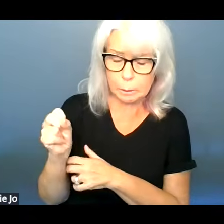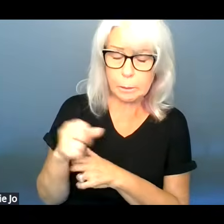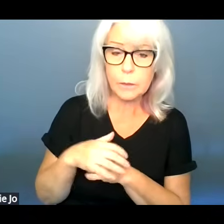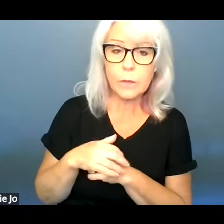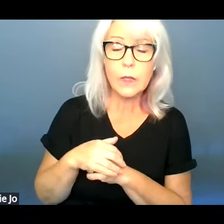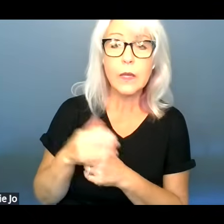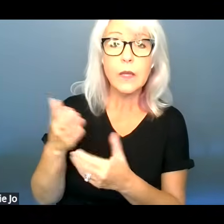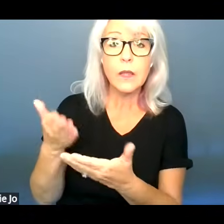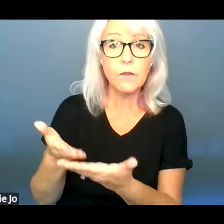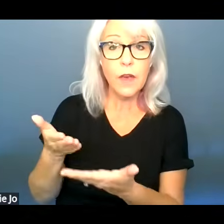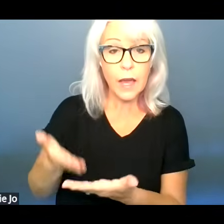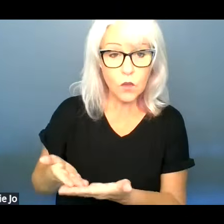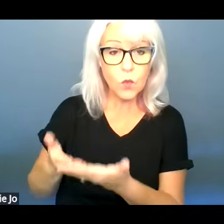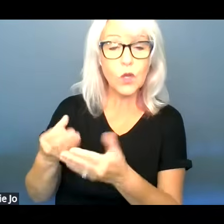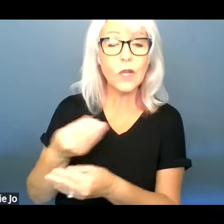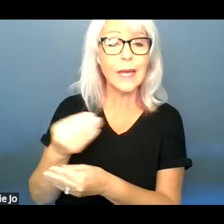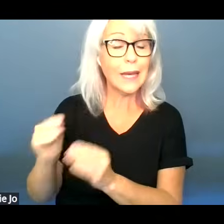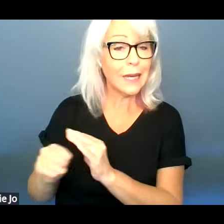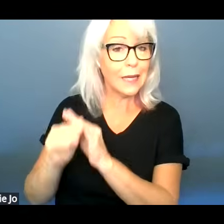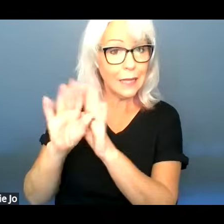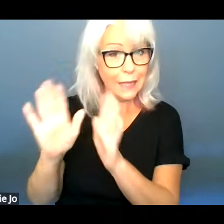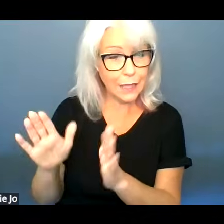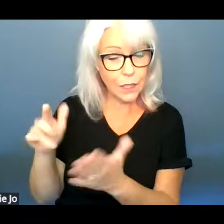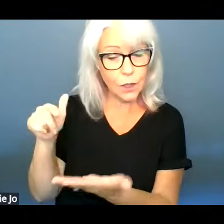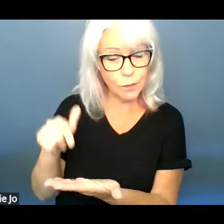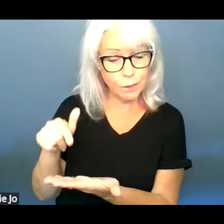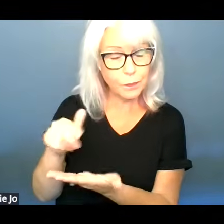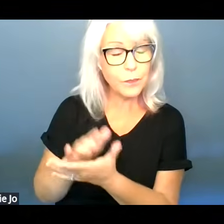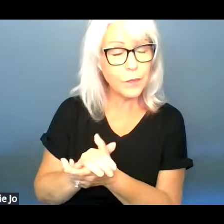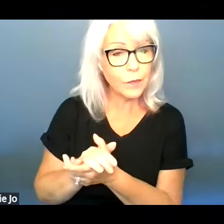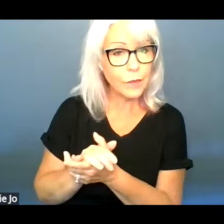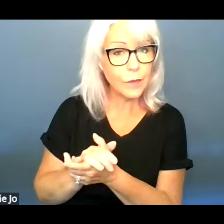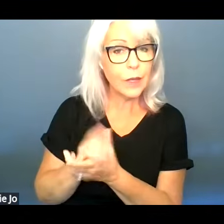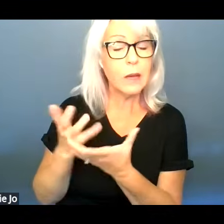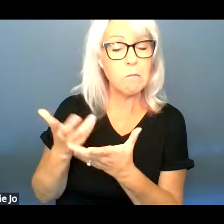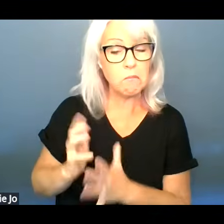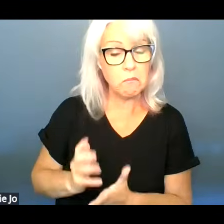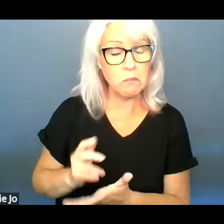and clear, when I read the note that was sent to